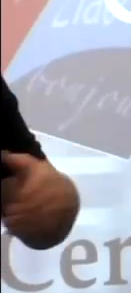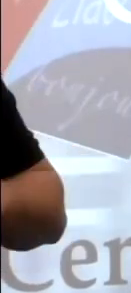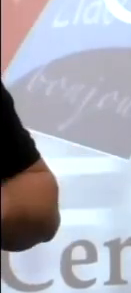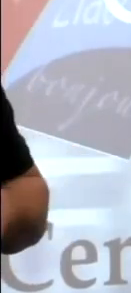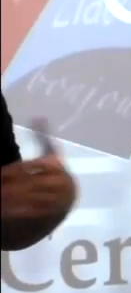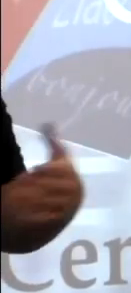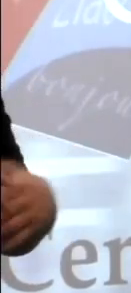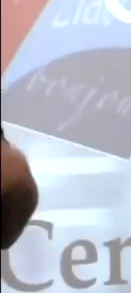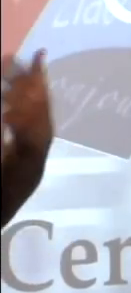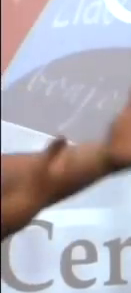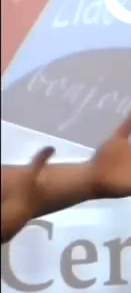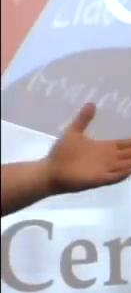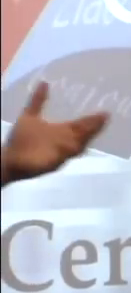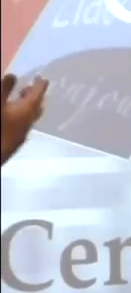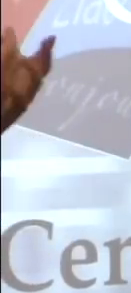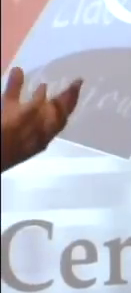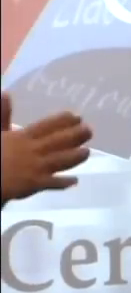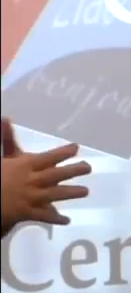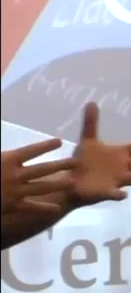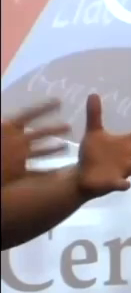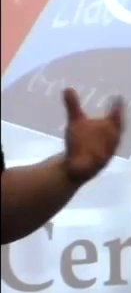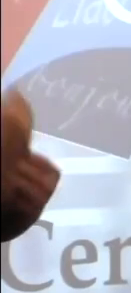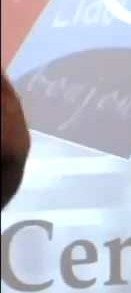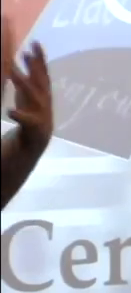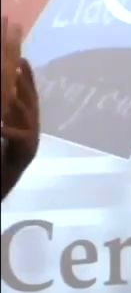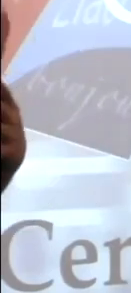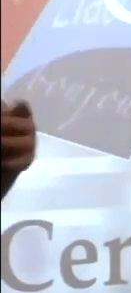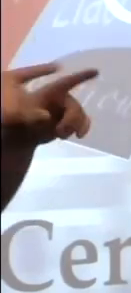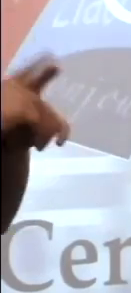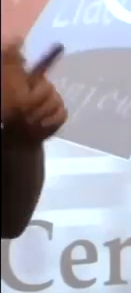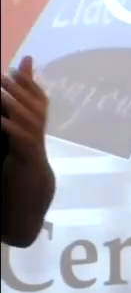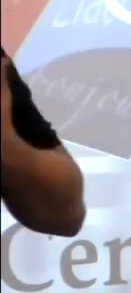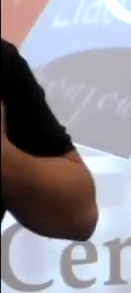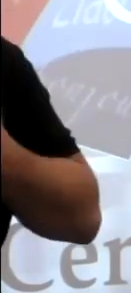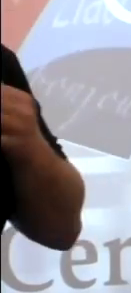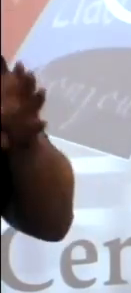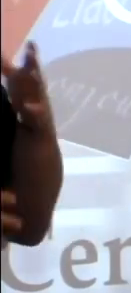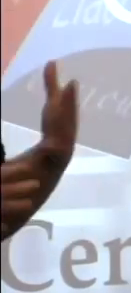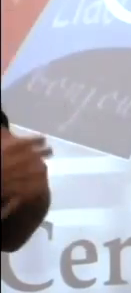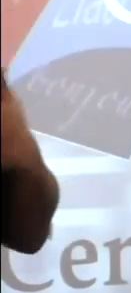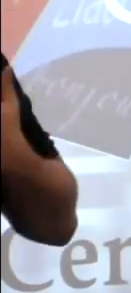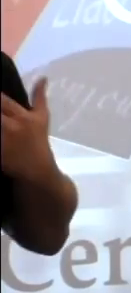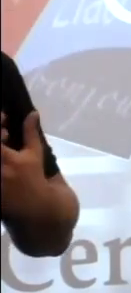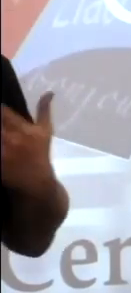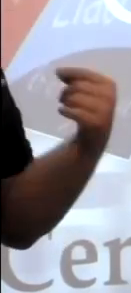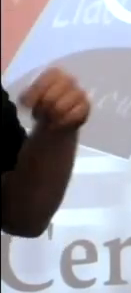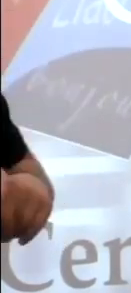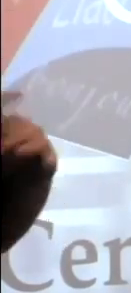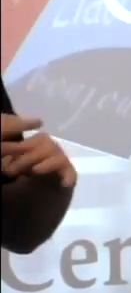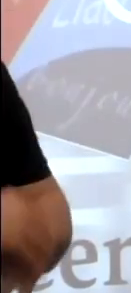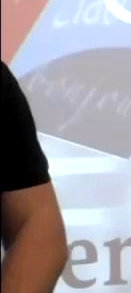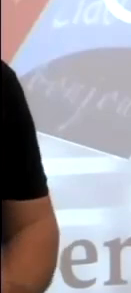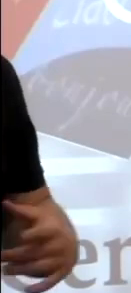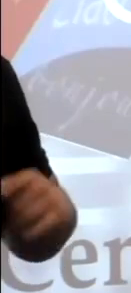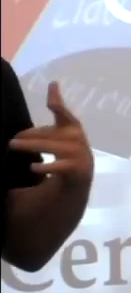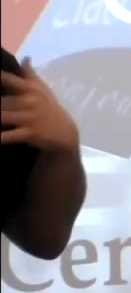Corrine, thank you so much. This was very inspiring. I also want to give a shout out to the interpreters. Thank you for being here. This